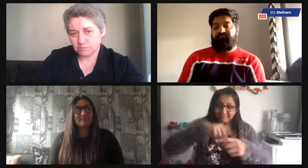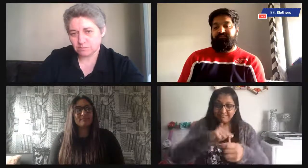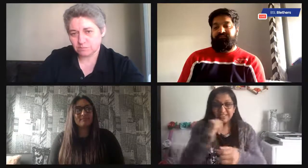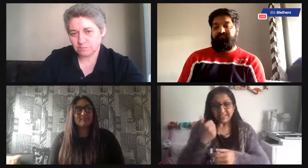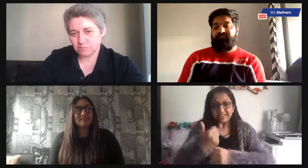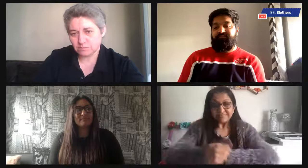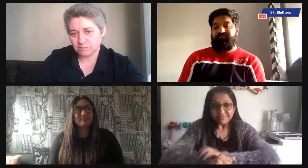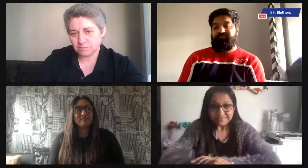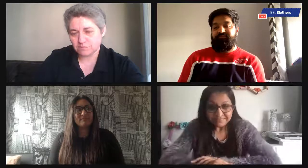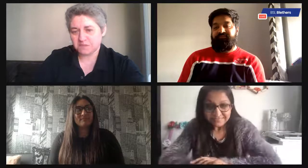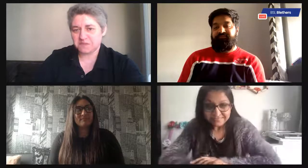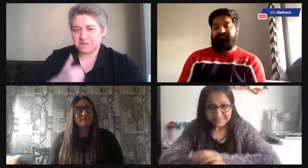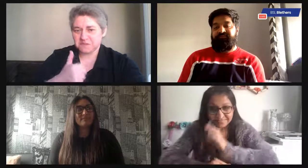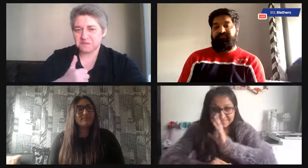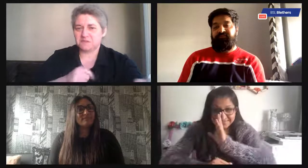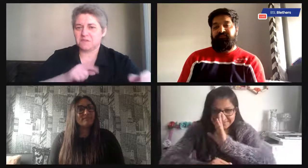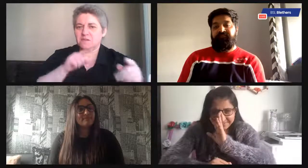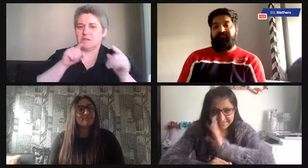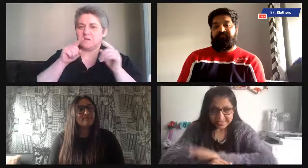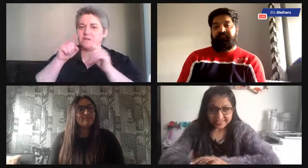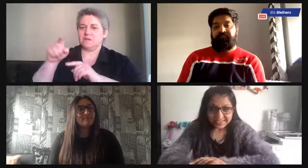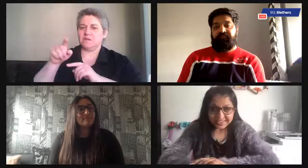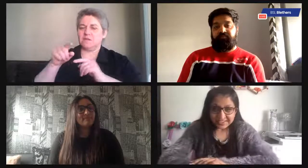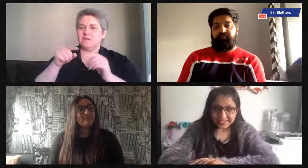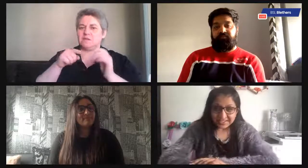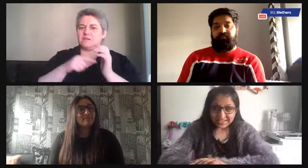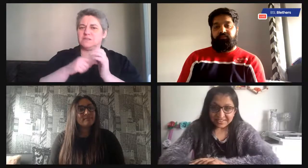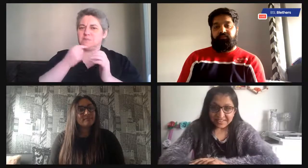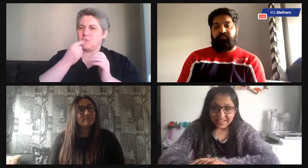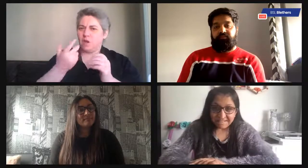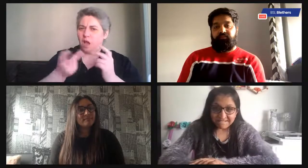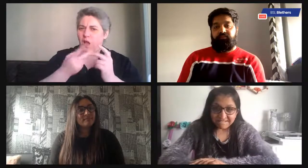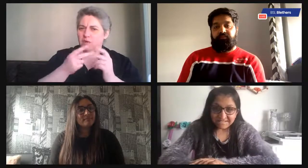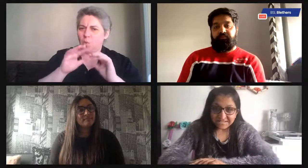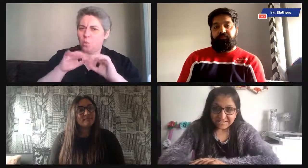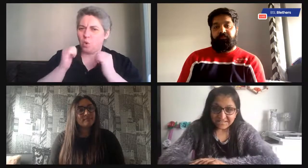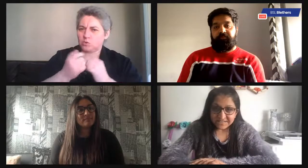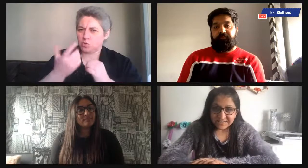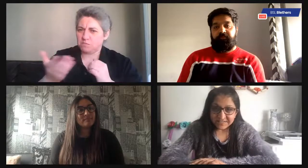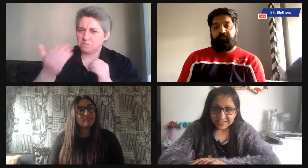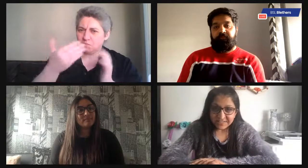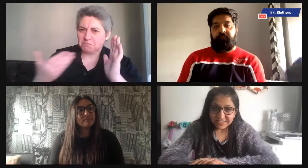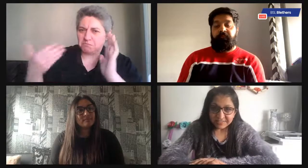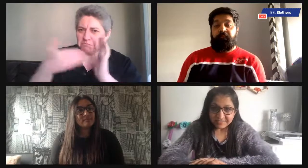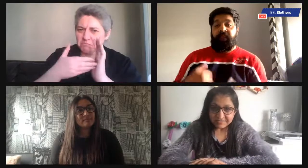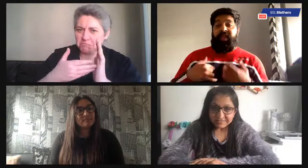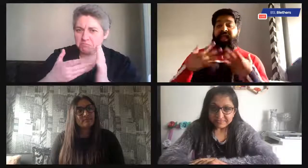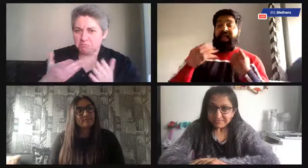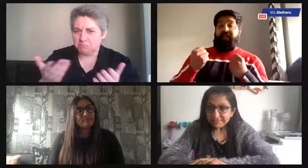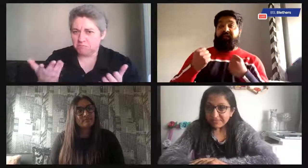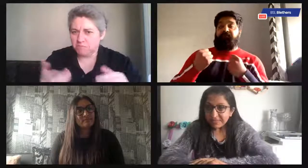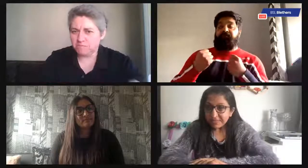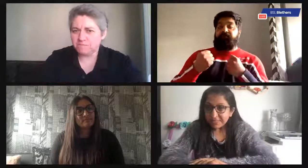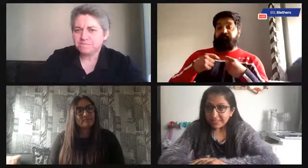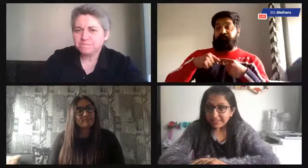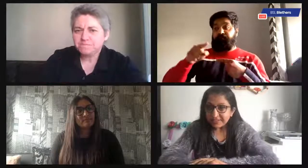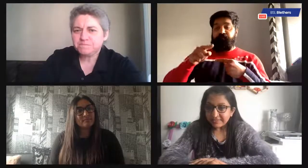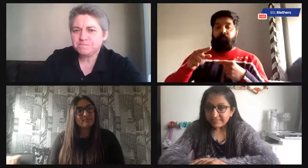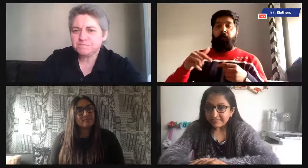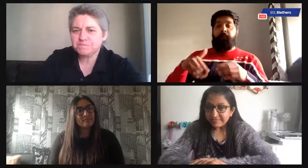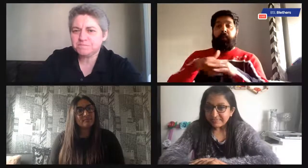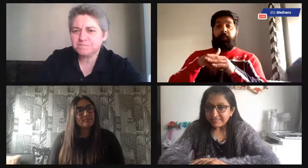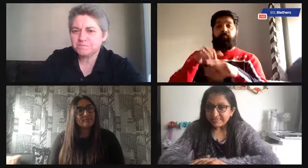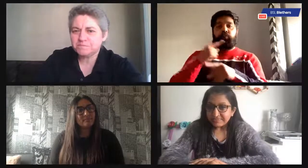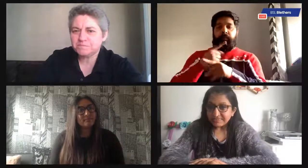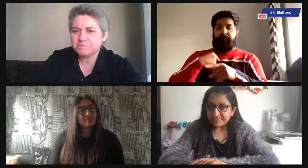genuinely no communication, and it's good to join a group of people who understand. What about you, Tasnim? If you get, oh,